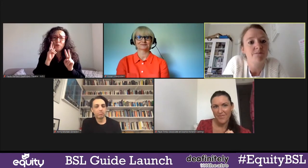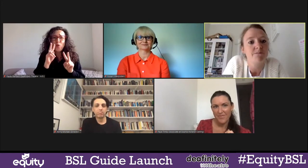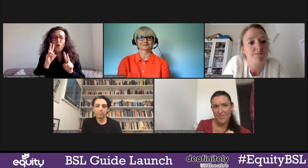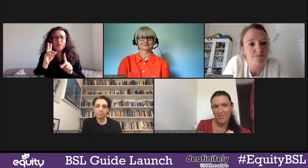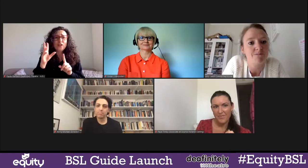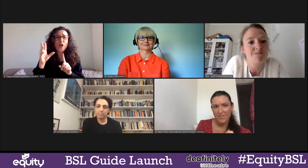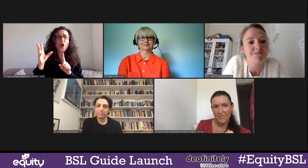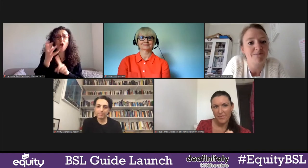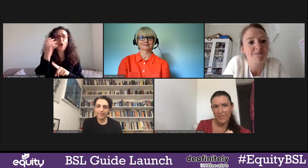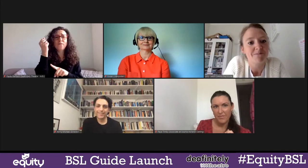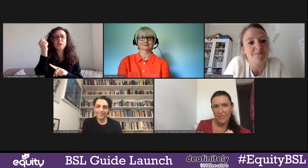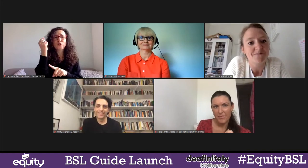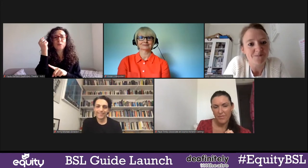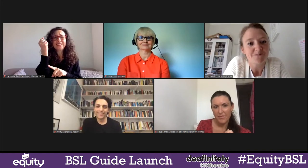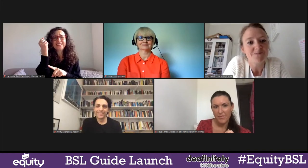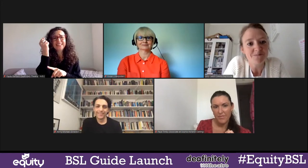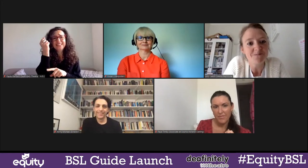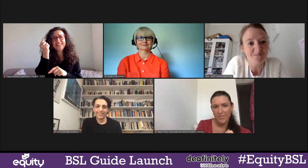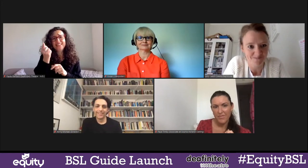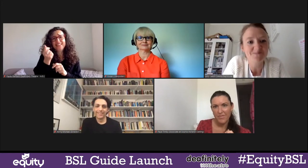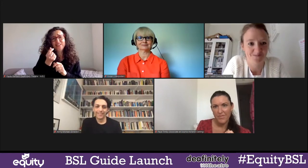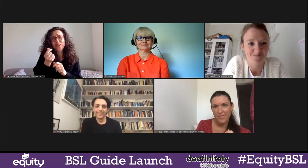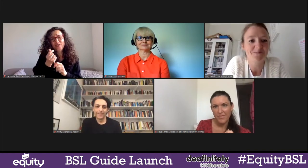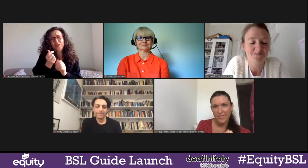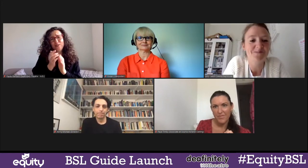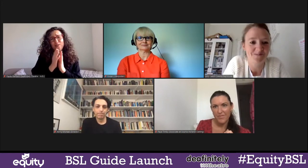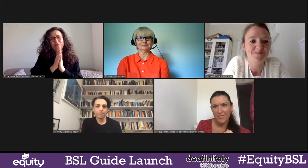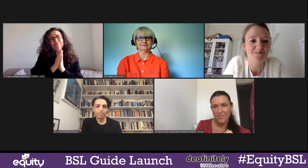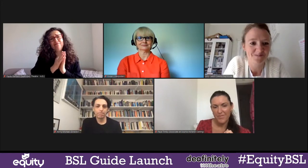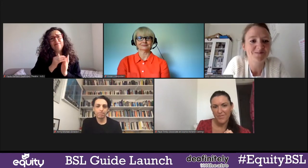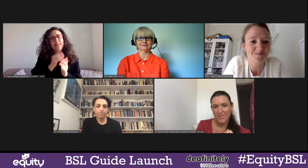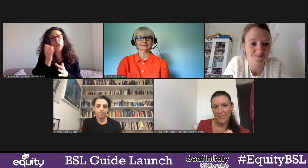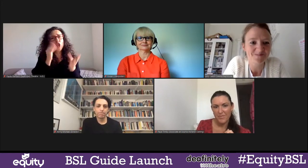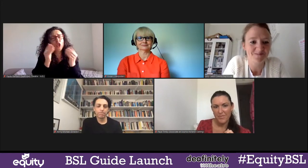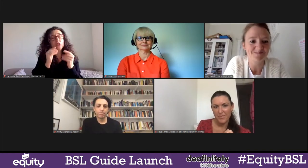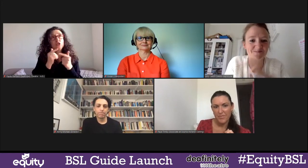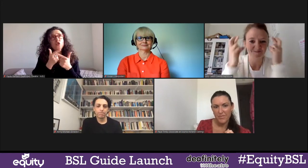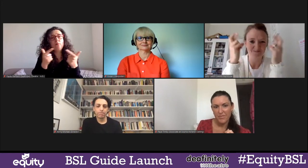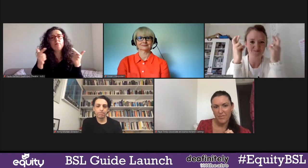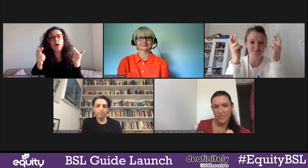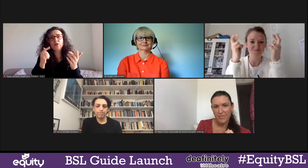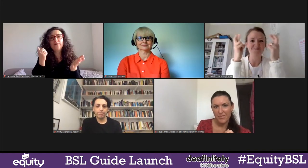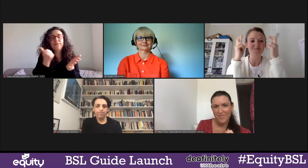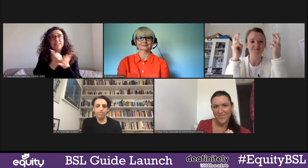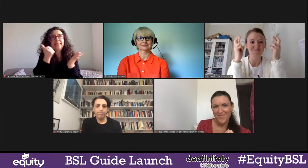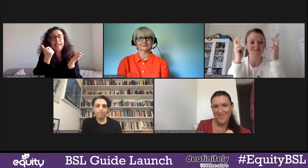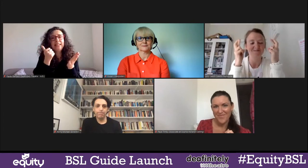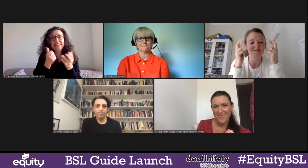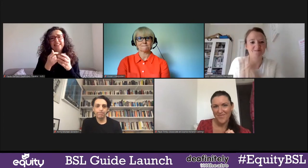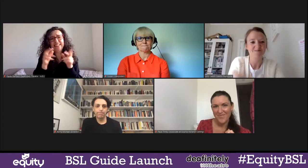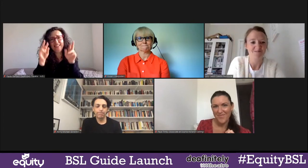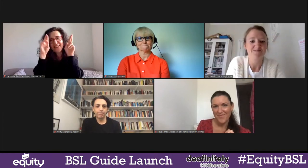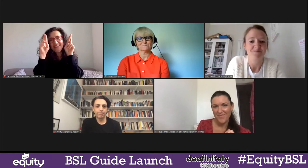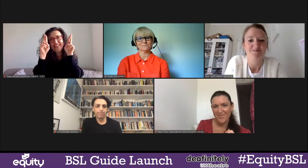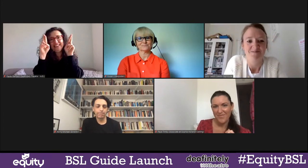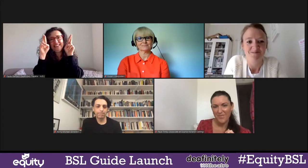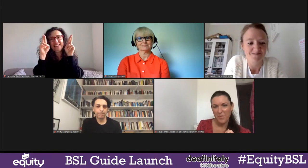thank you, Amy, for that. And I do hope that Oliver Twist will come back. I heard so much fantastic